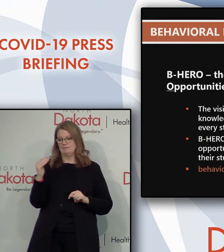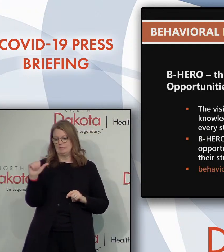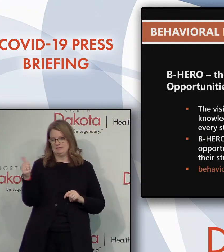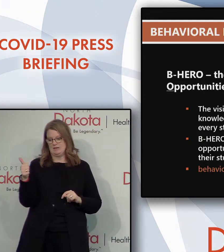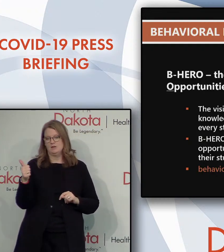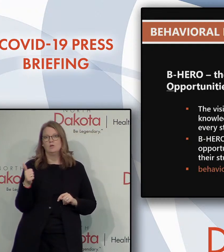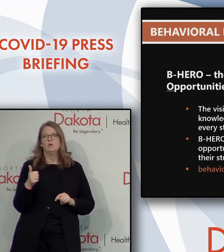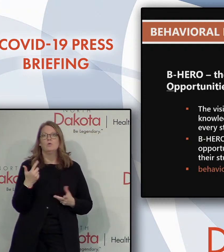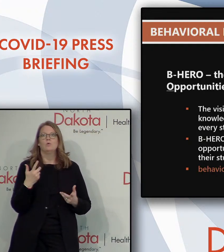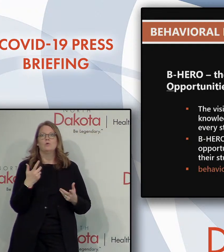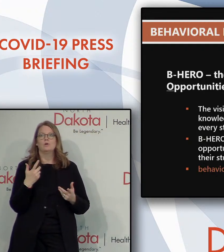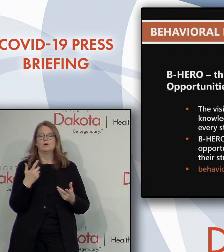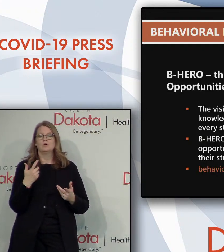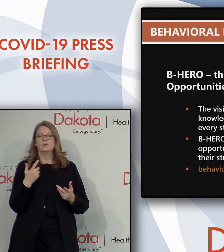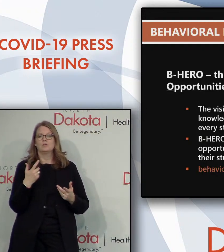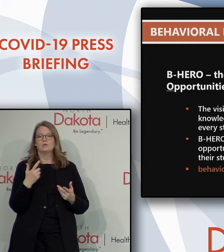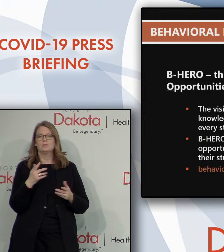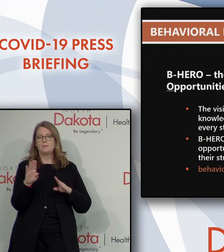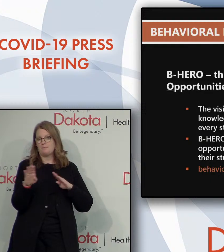701-223-1510, or visit the